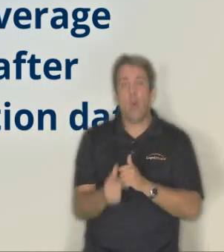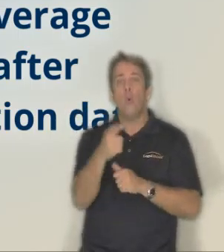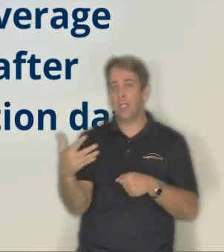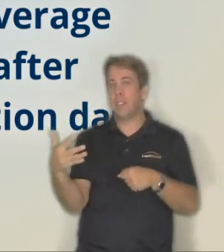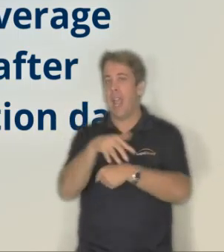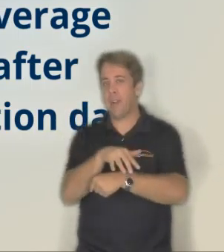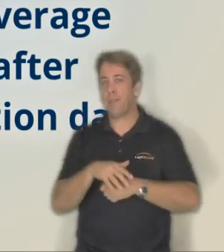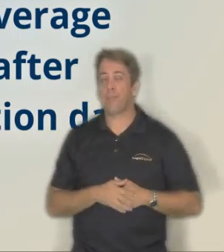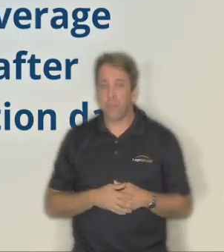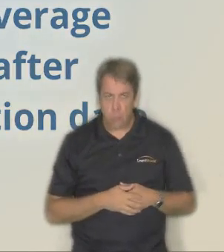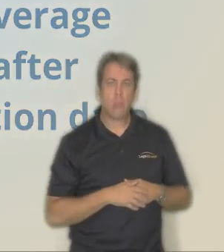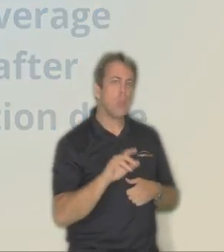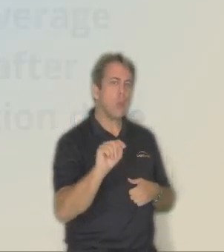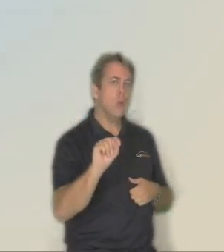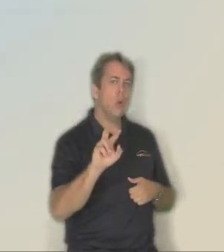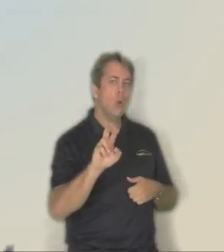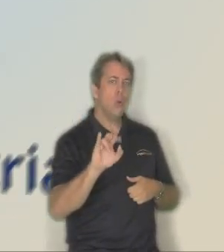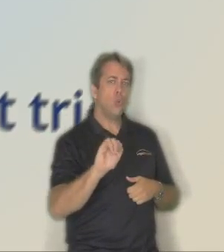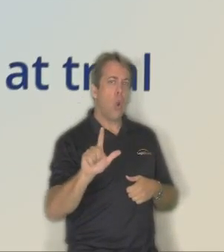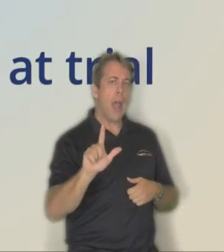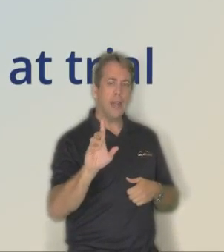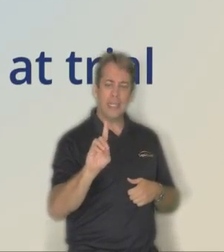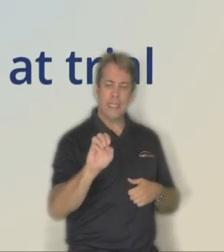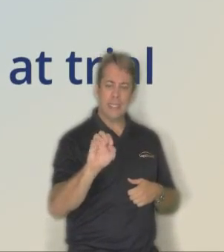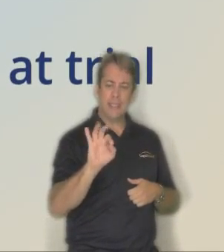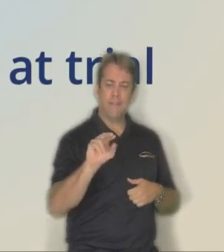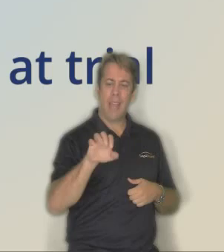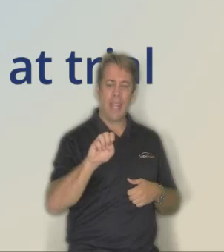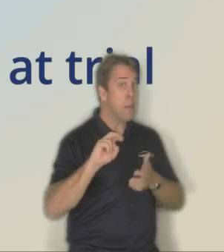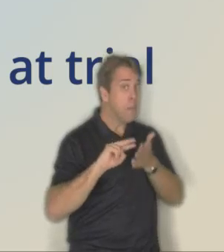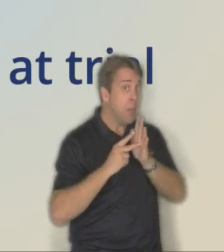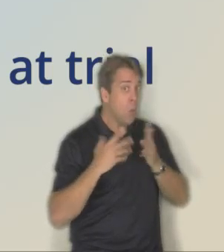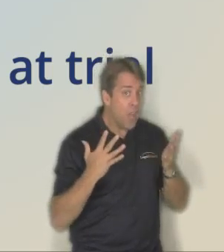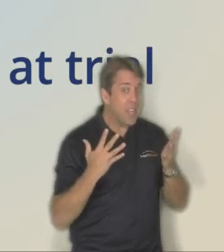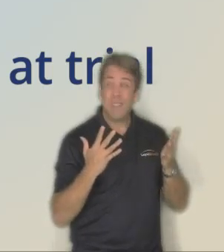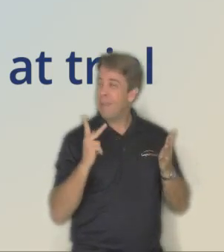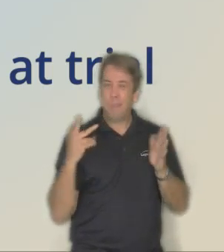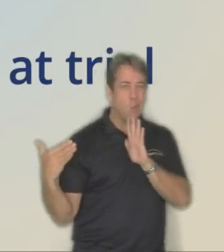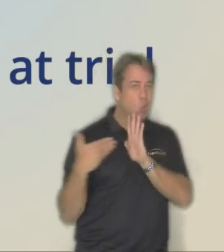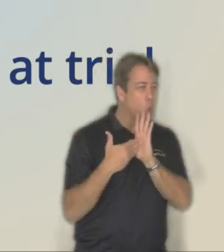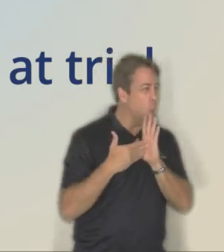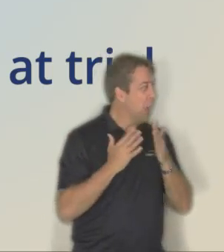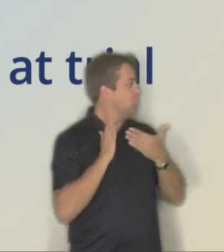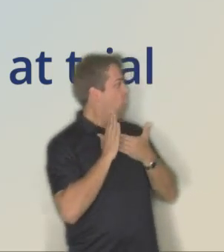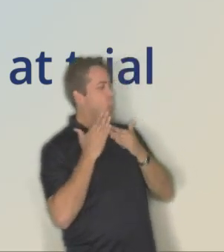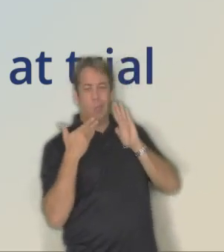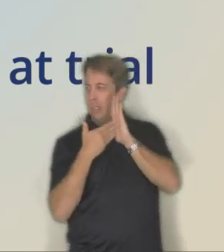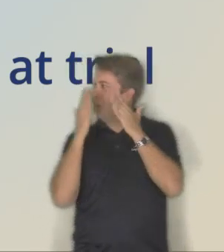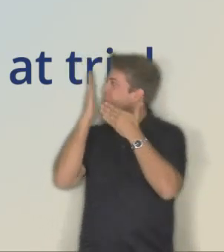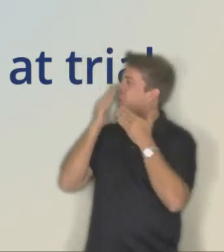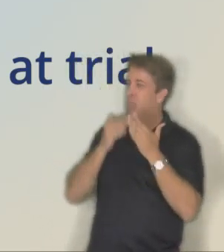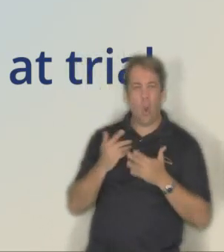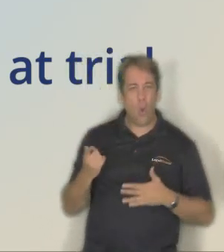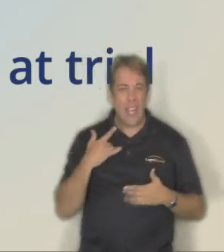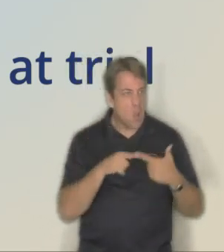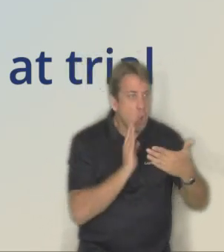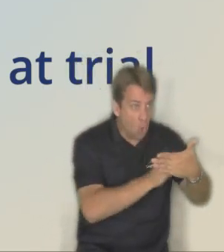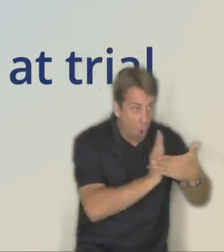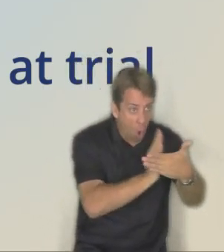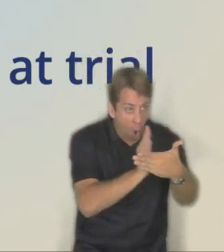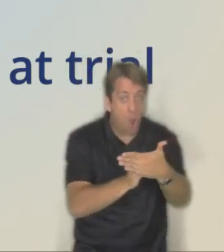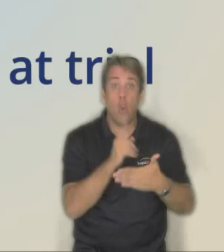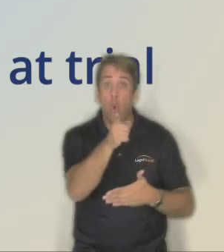you receive the traffic ticket. How about trial defense? It's unfortunate, but we live in a litigious society. People have gotten so